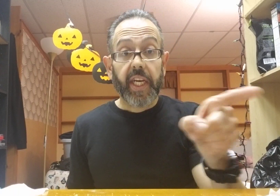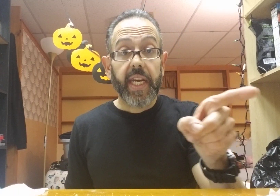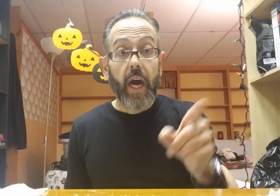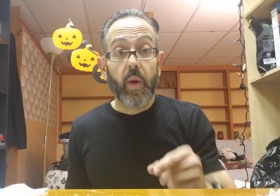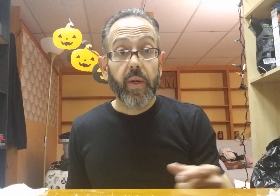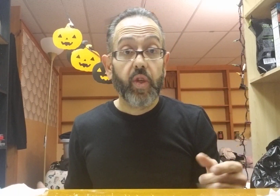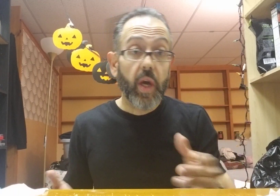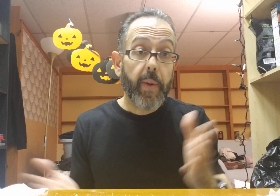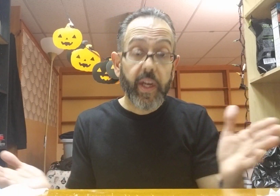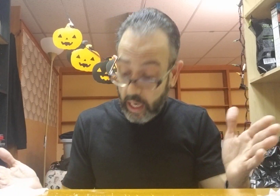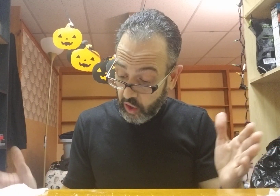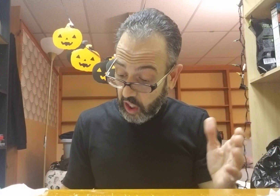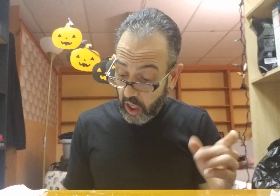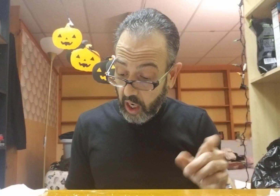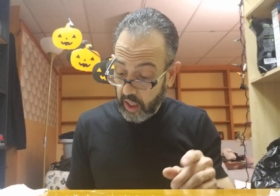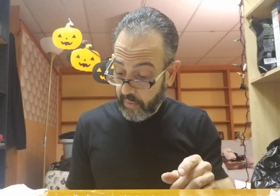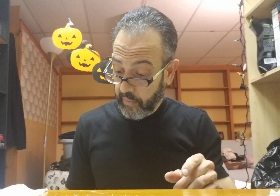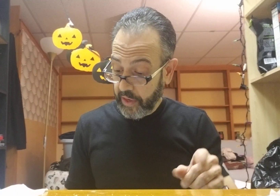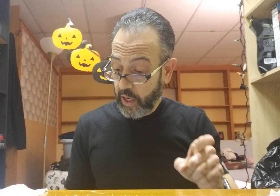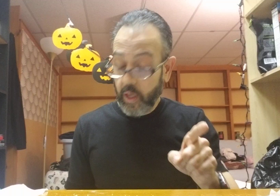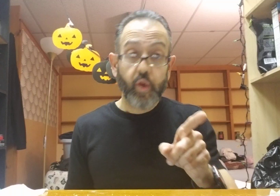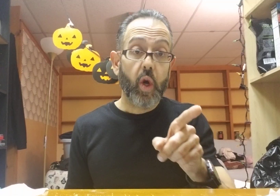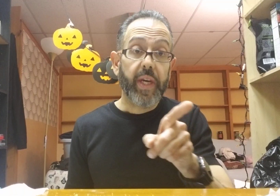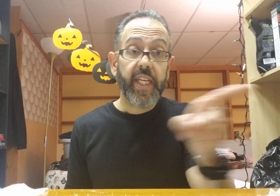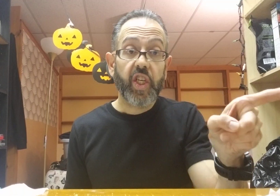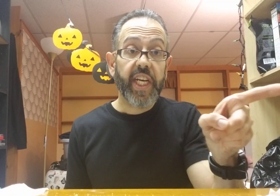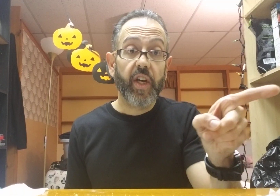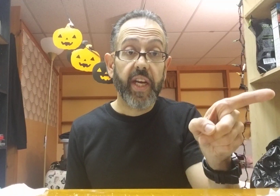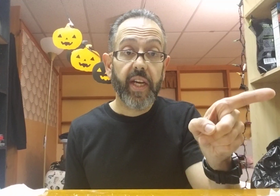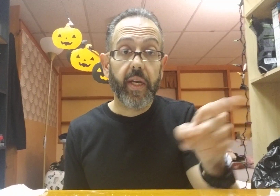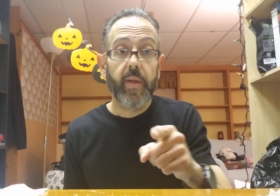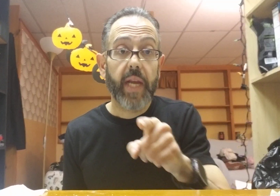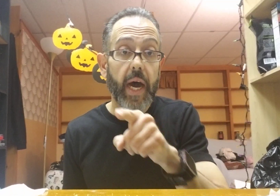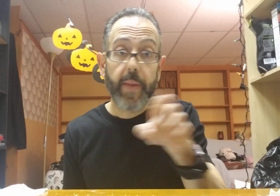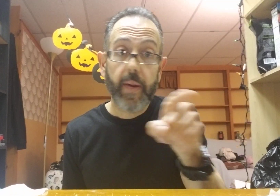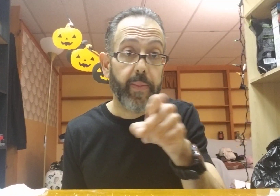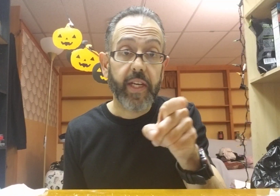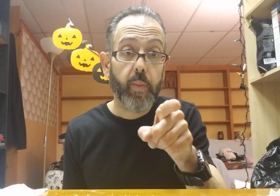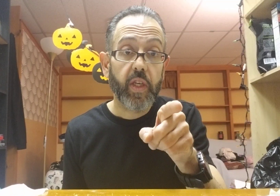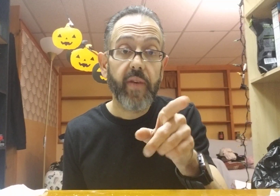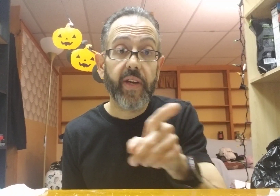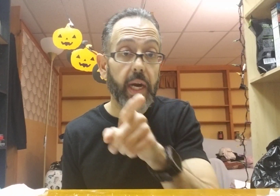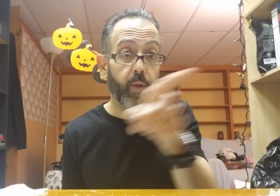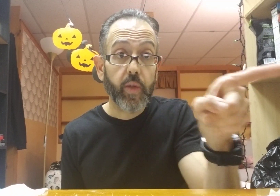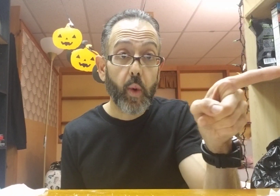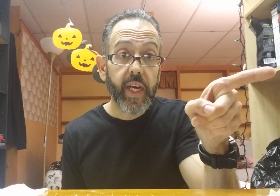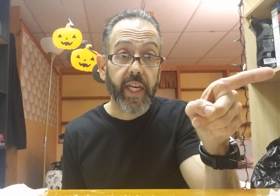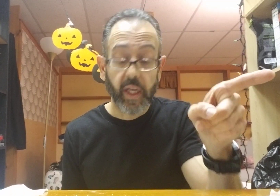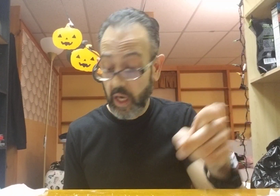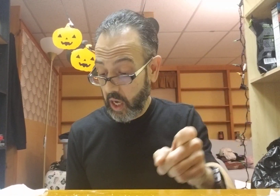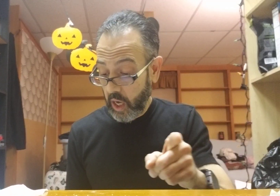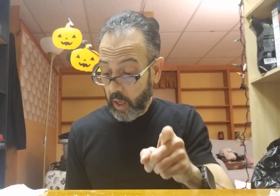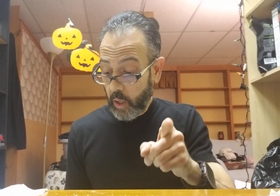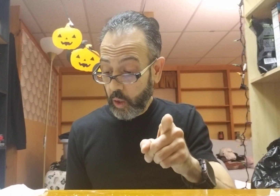Now, somebody wants a car. So he, she, or it, now I'm not being specific, I'm just pointing. So